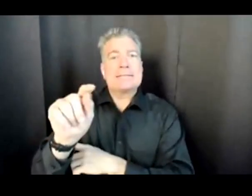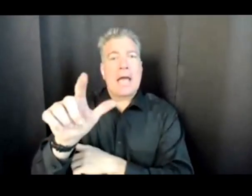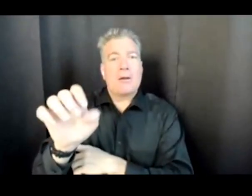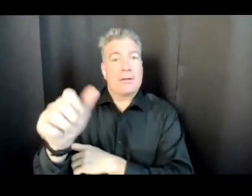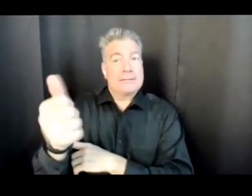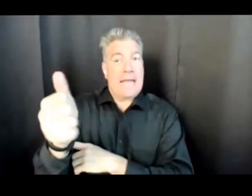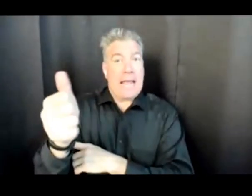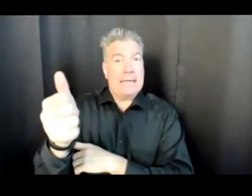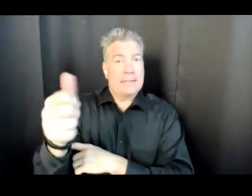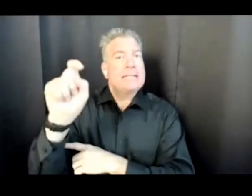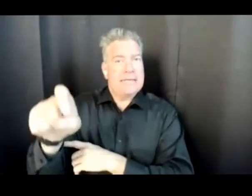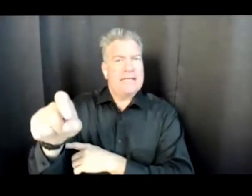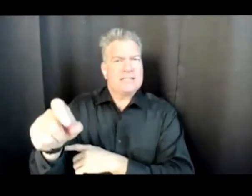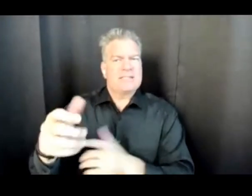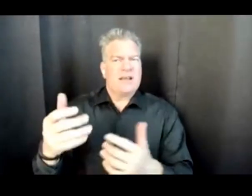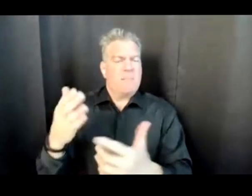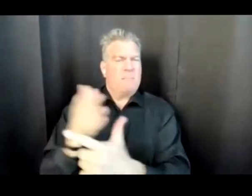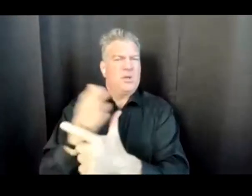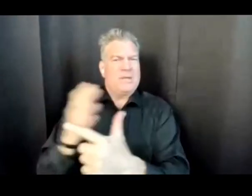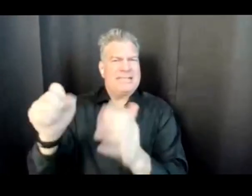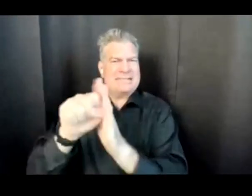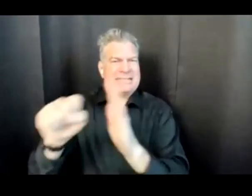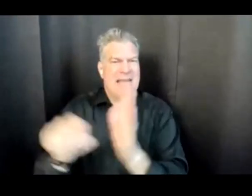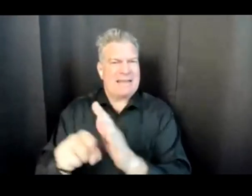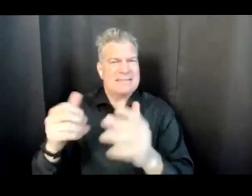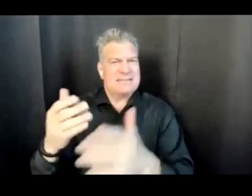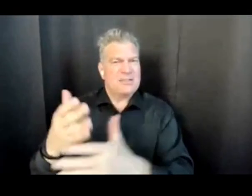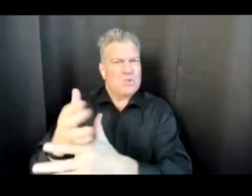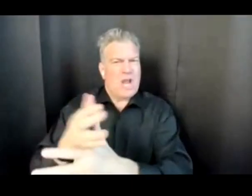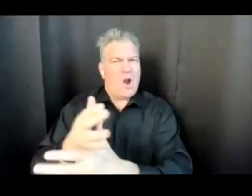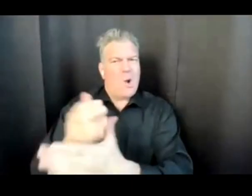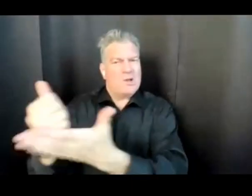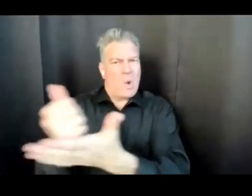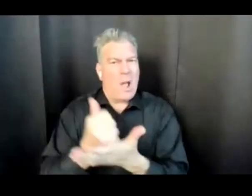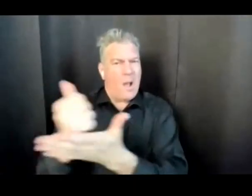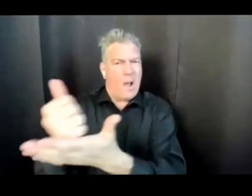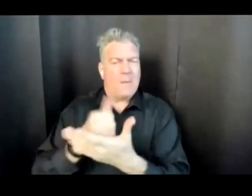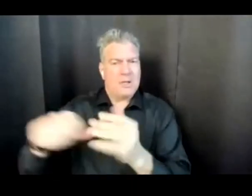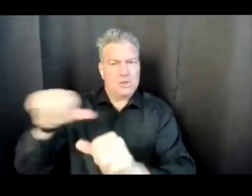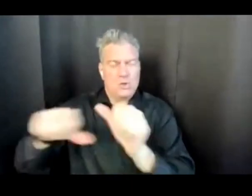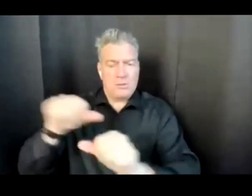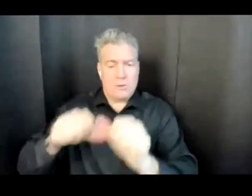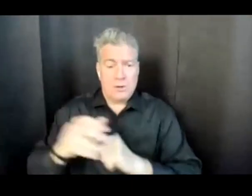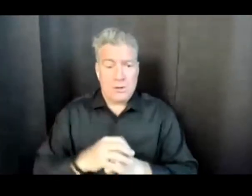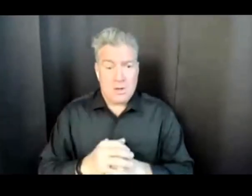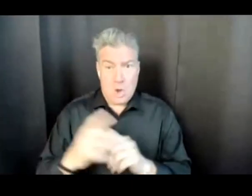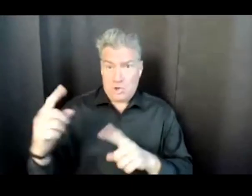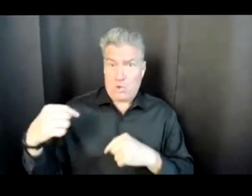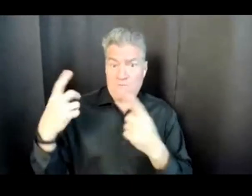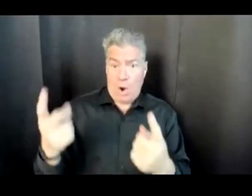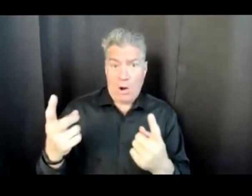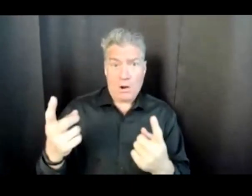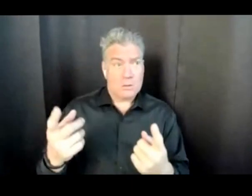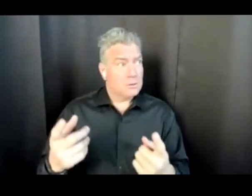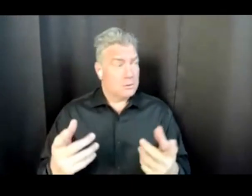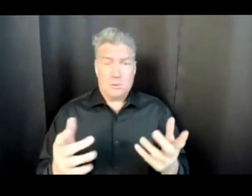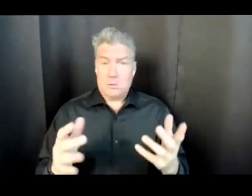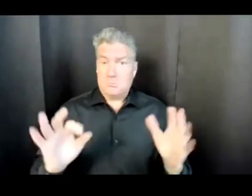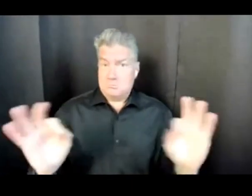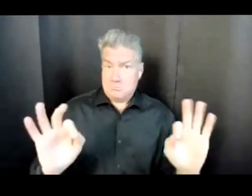storm. It's been a very effective response effort thus far, but as everybody else has said today, it's certainly not over. A lot of hard